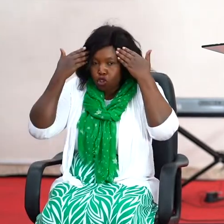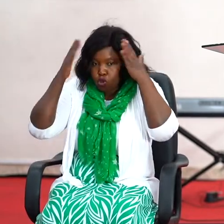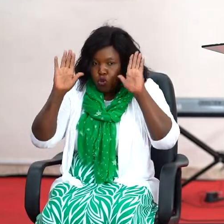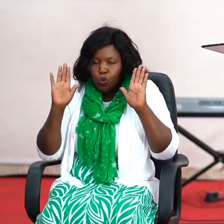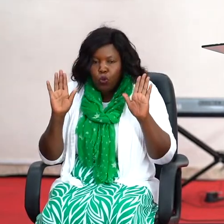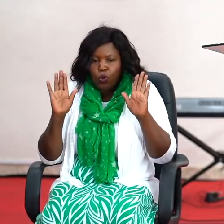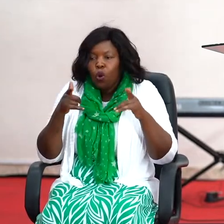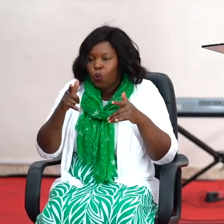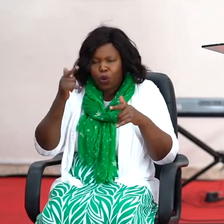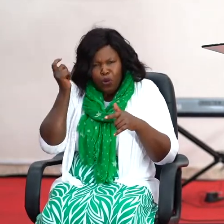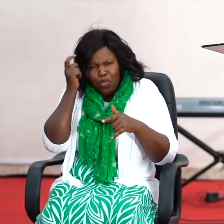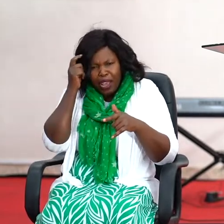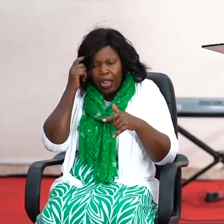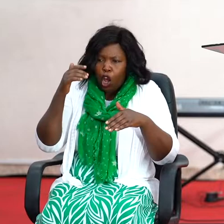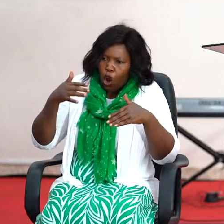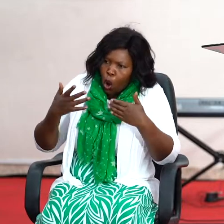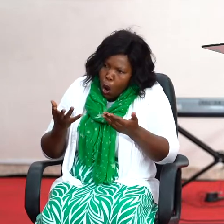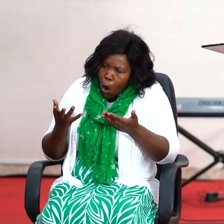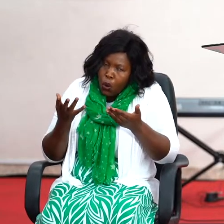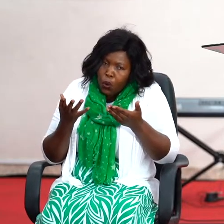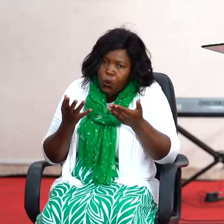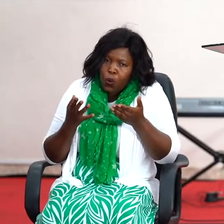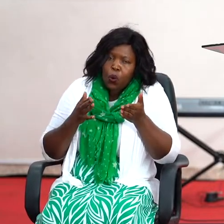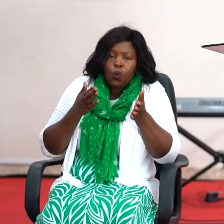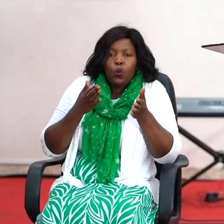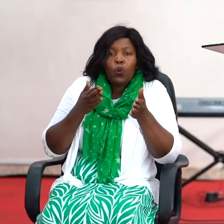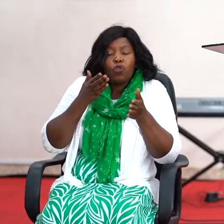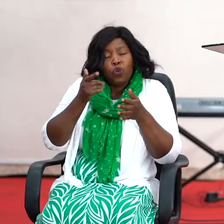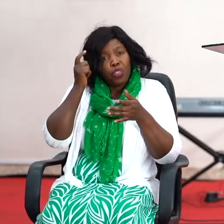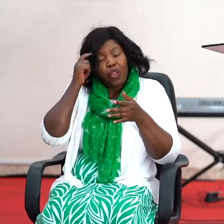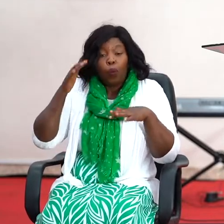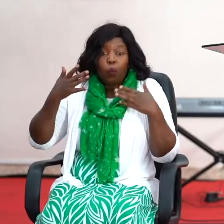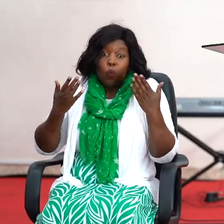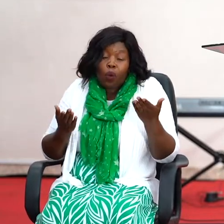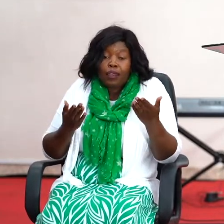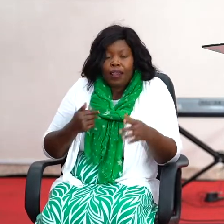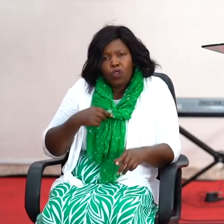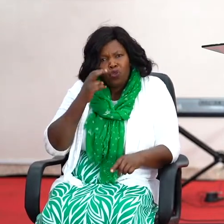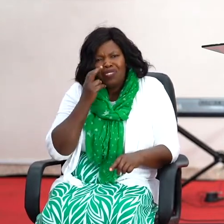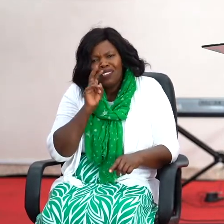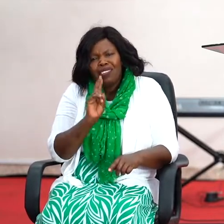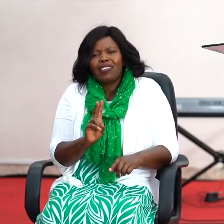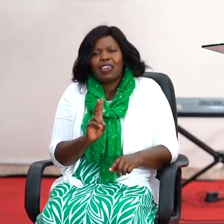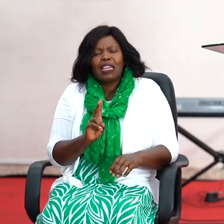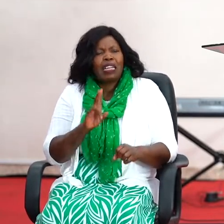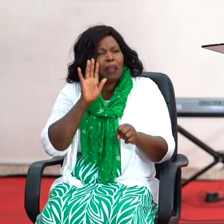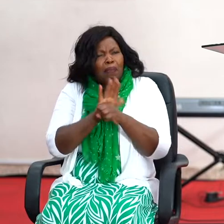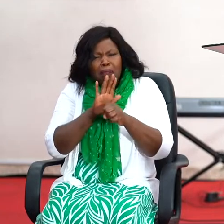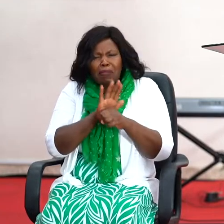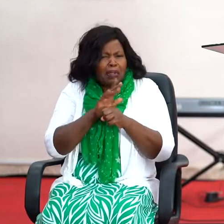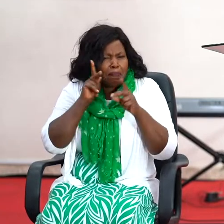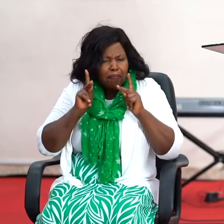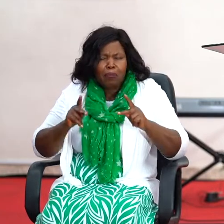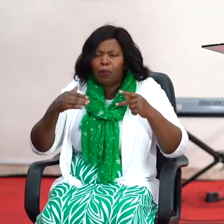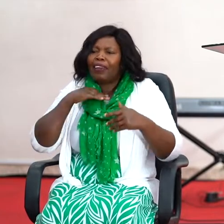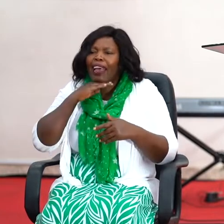you feel or what you view, what's your perspective when you see so many people dying